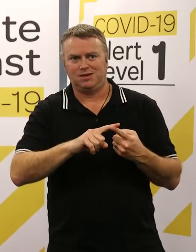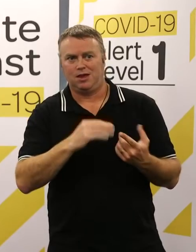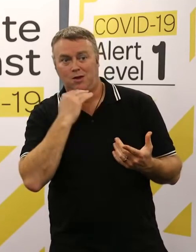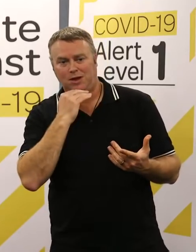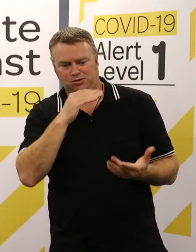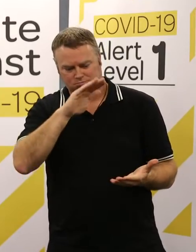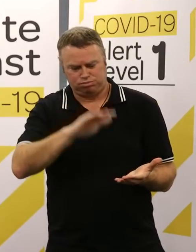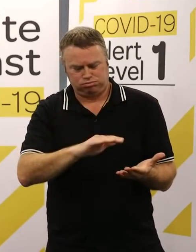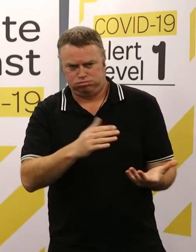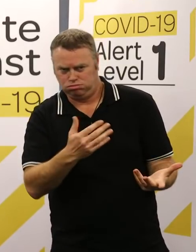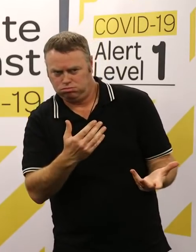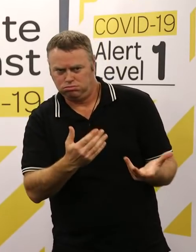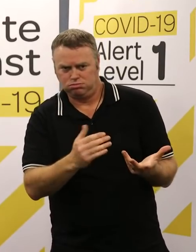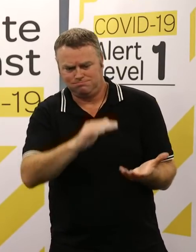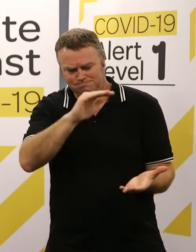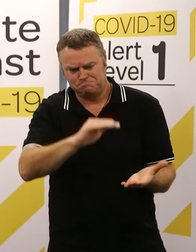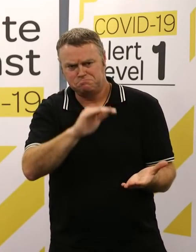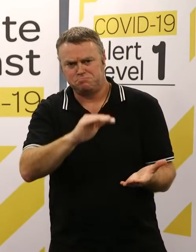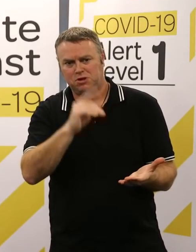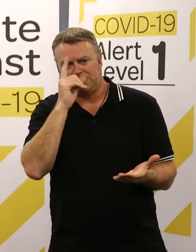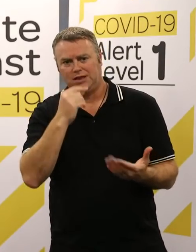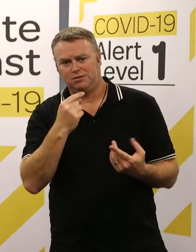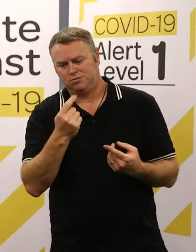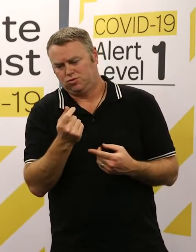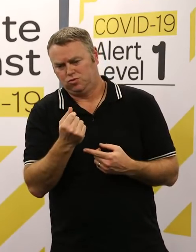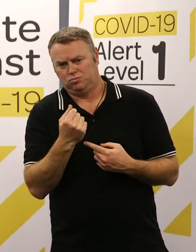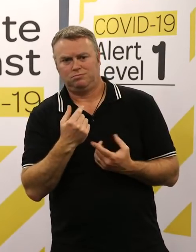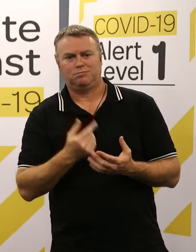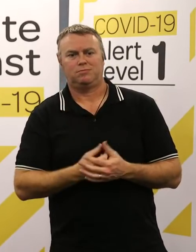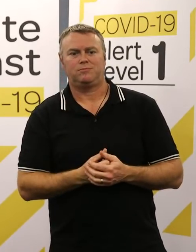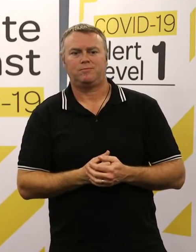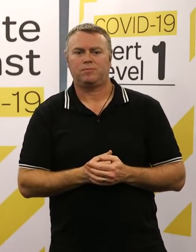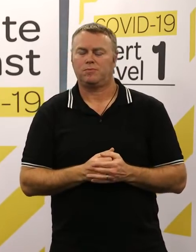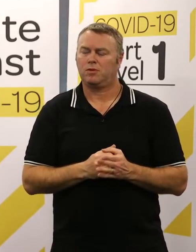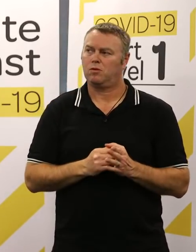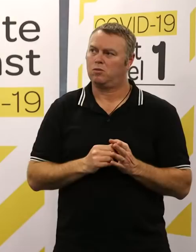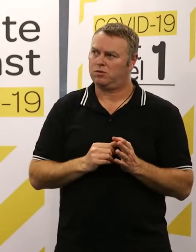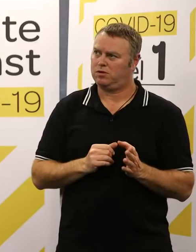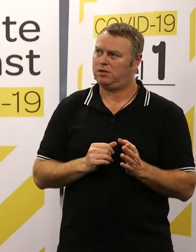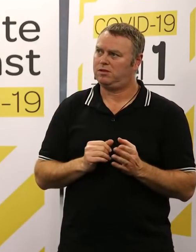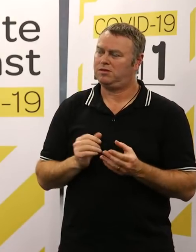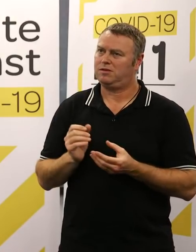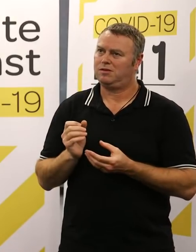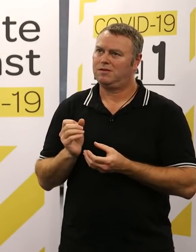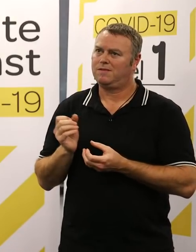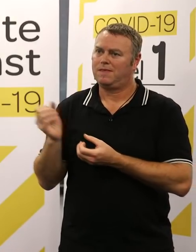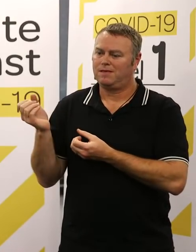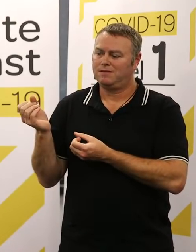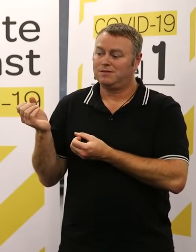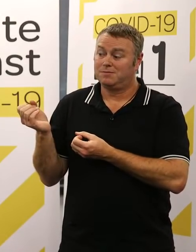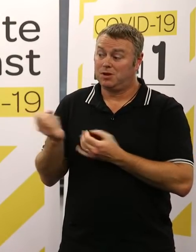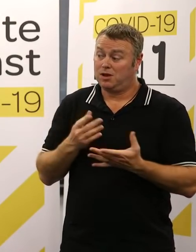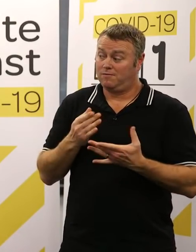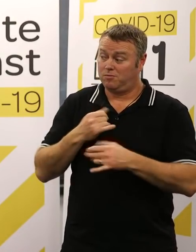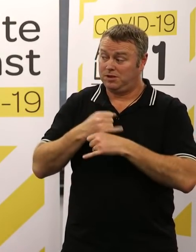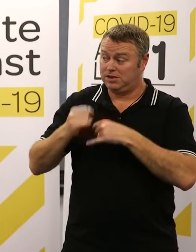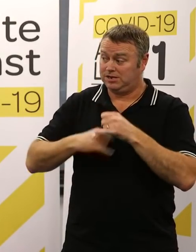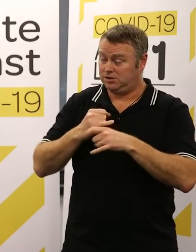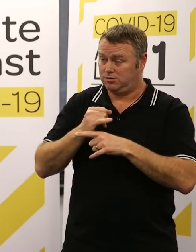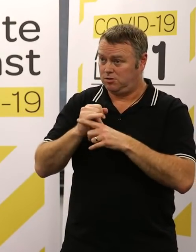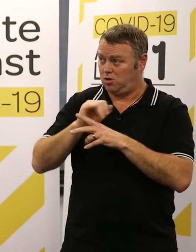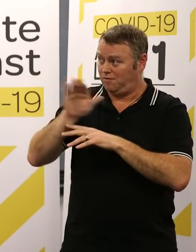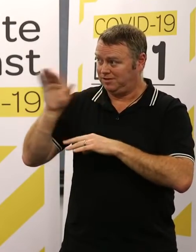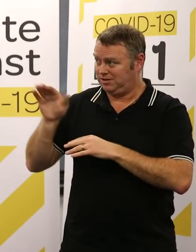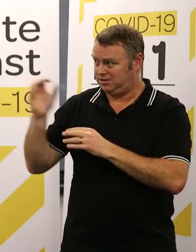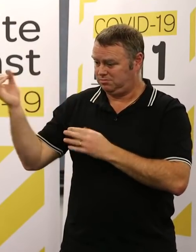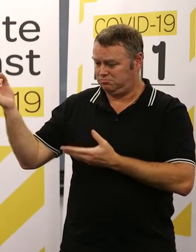that's the demand side, but the report was warning about the supply side, just saying that those international supply chains might not be there by mid-June. So that's what I'm